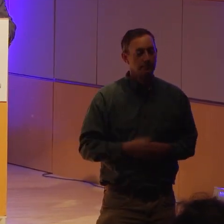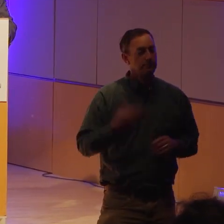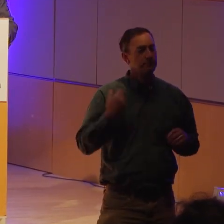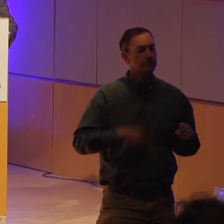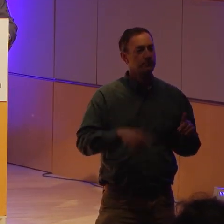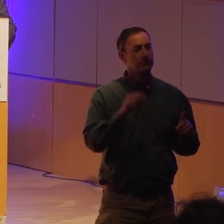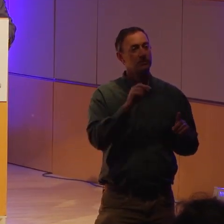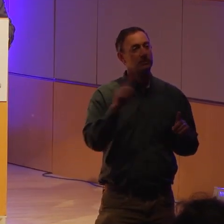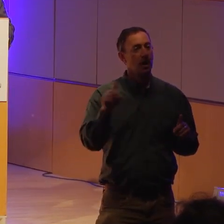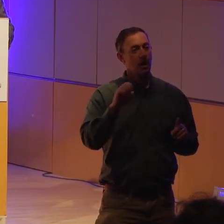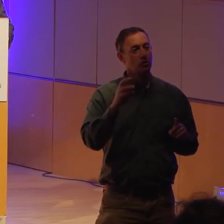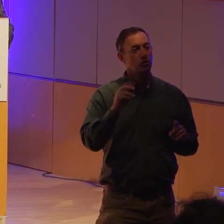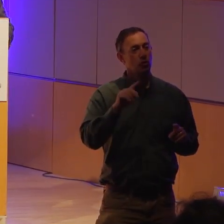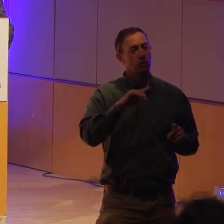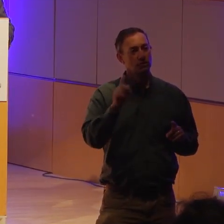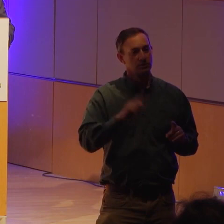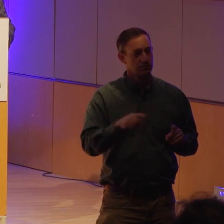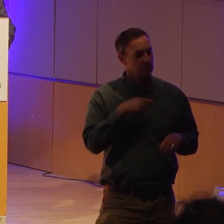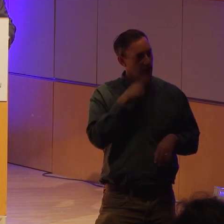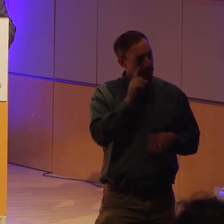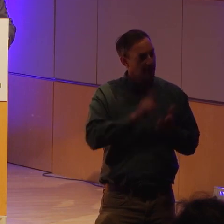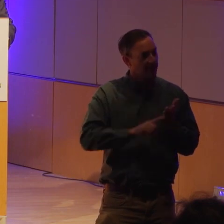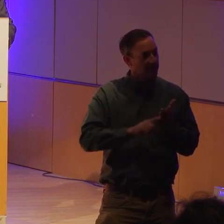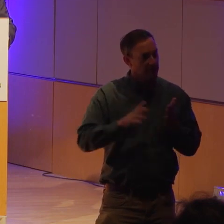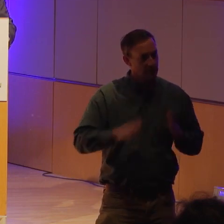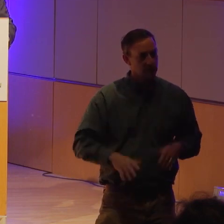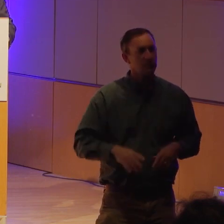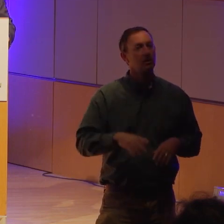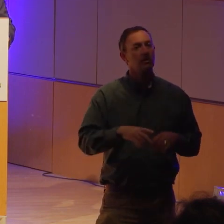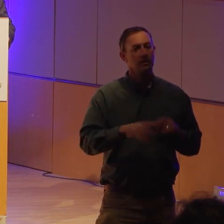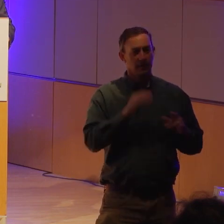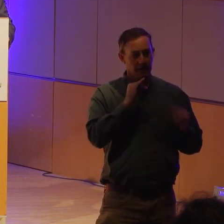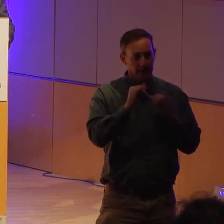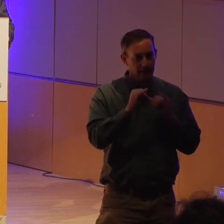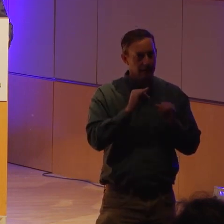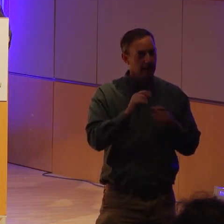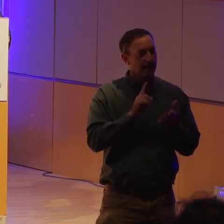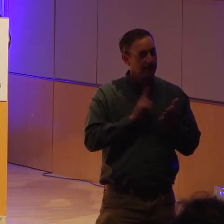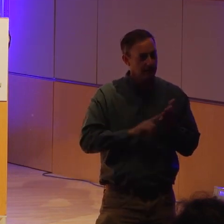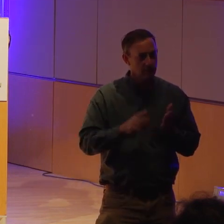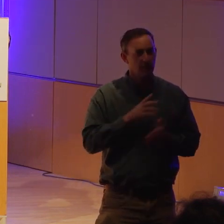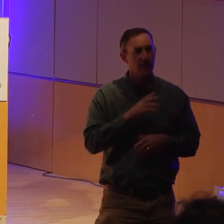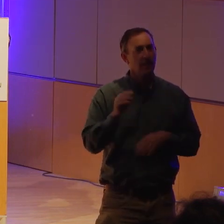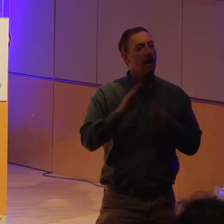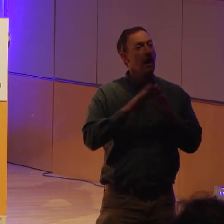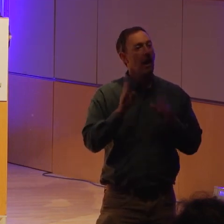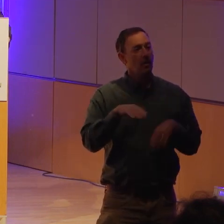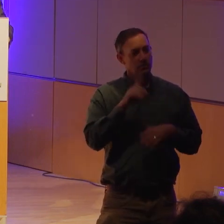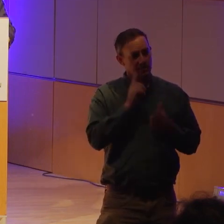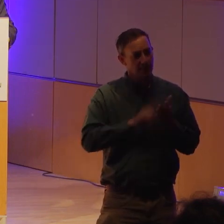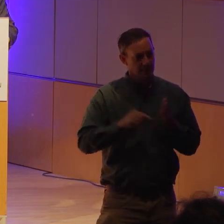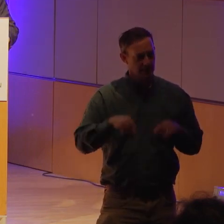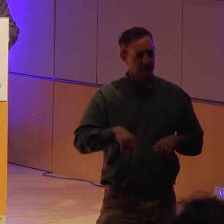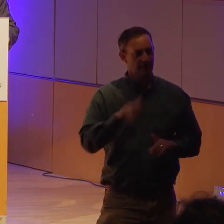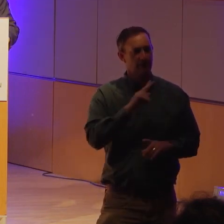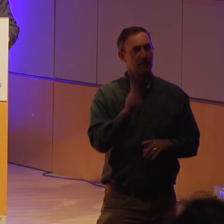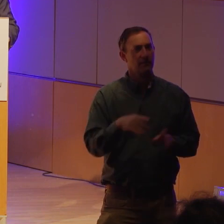My name is Todd Schwartz, and I'm an investigator, an intake investigator, as well as a housing investigator here at the Philadelphia